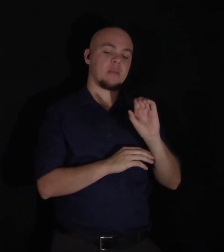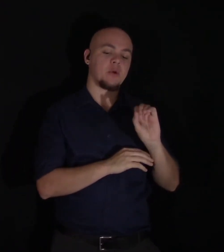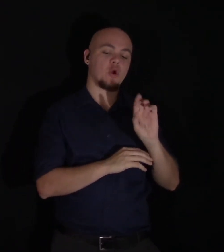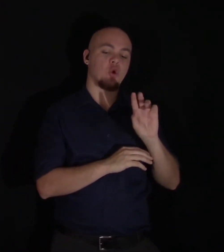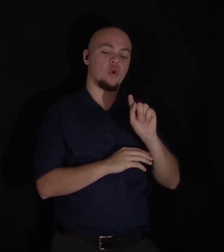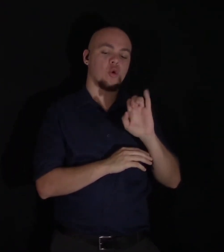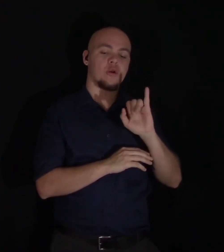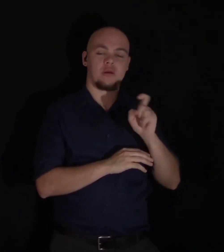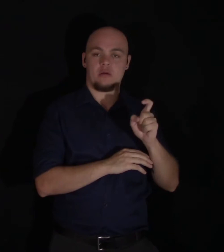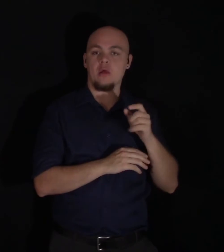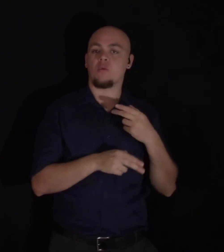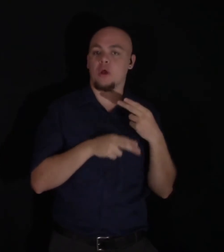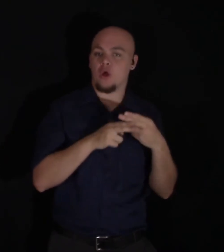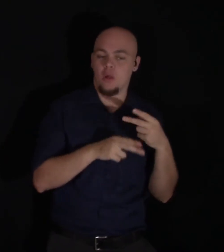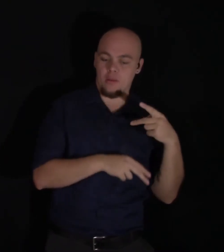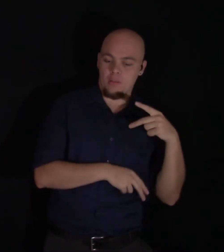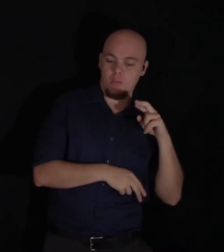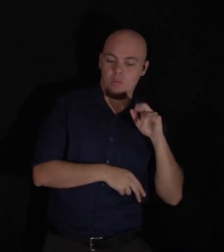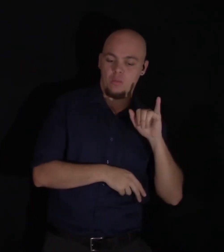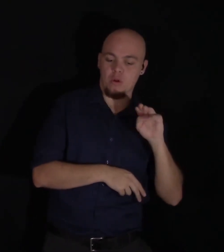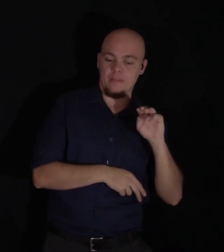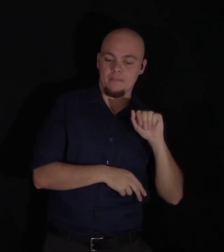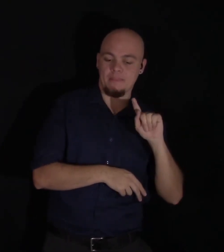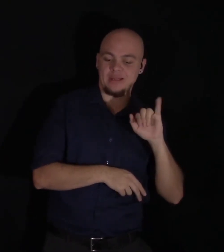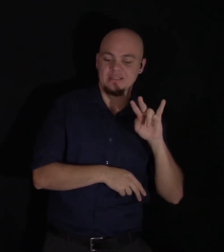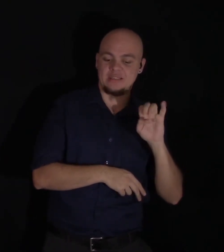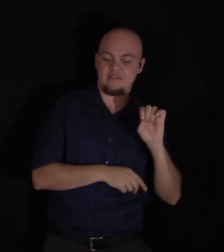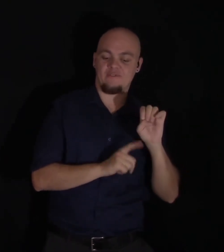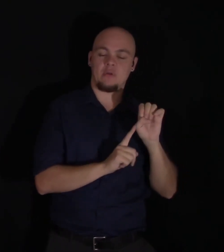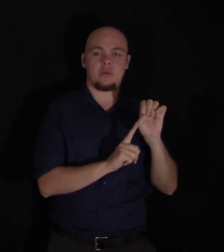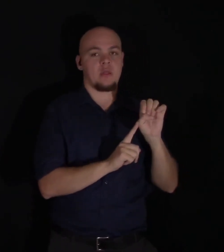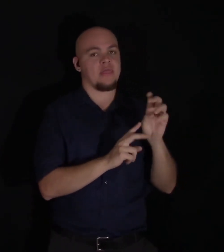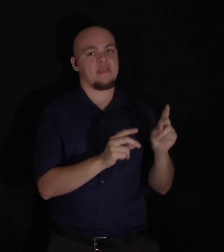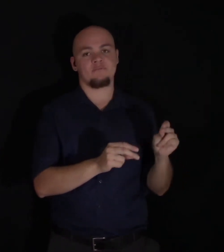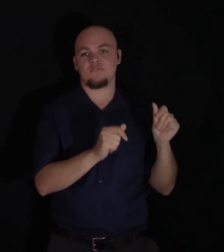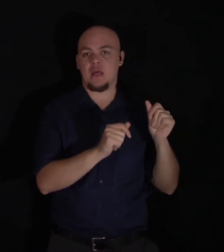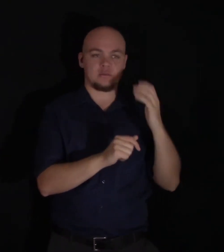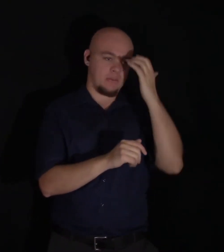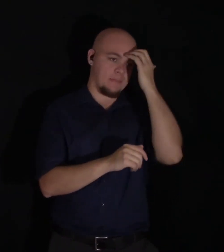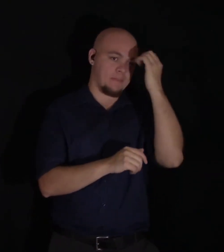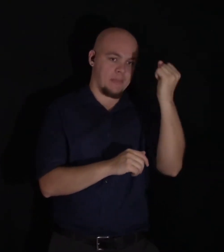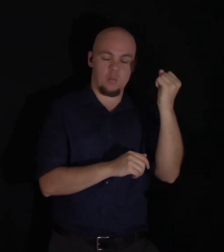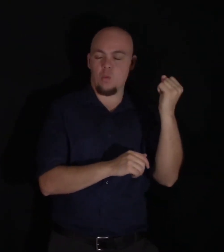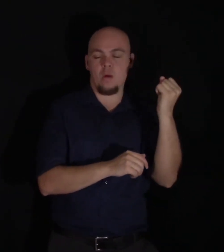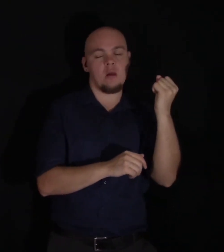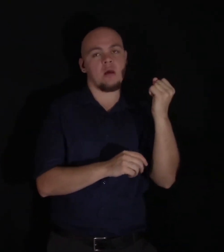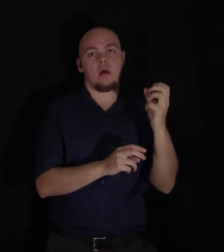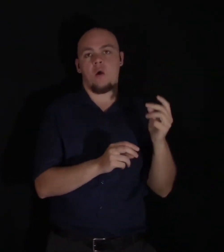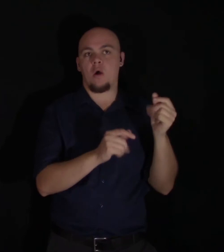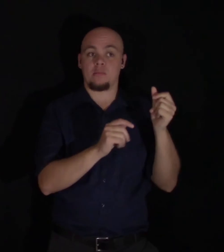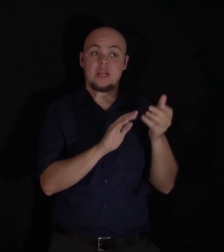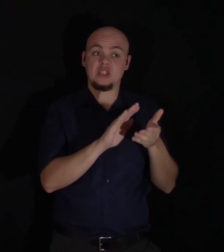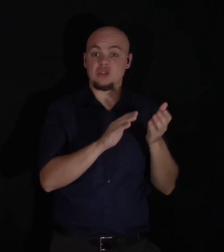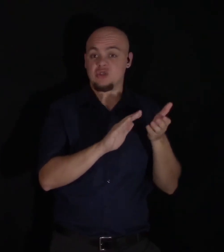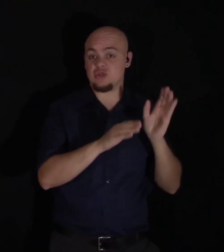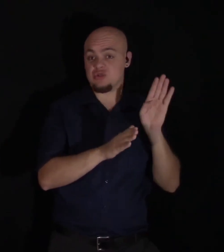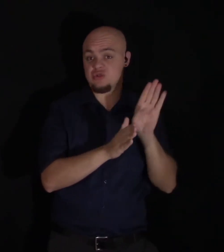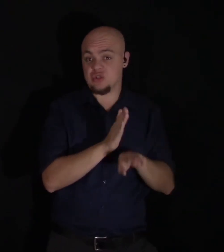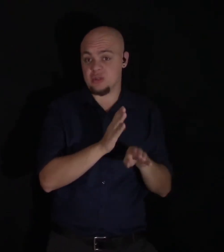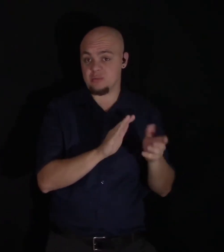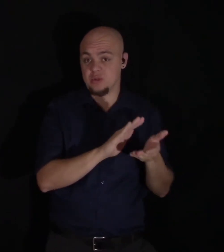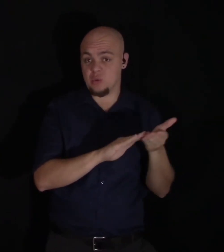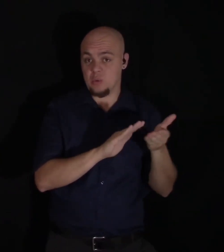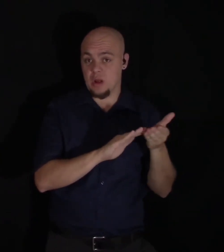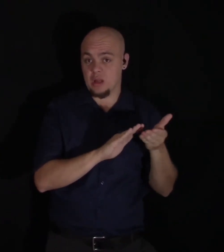them your primitives. They're very fast, memory-based, automatic, and very cheap to run.